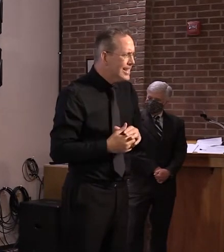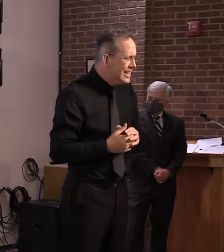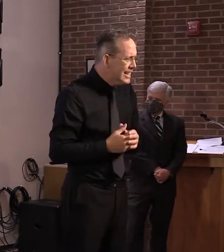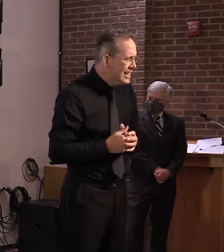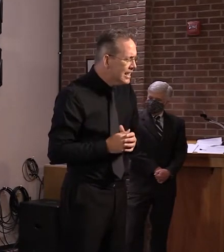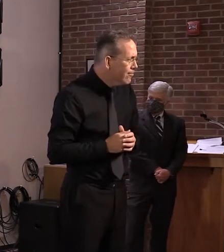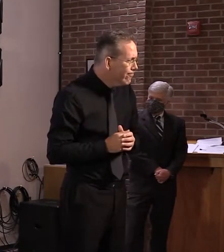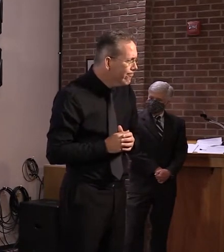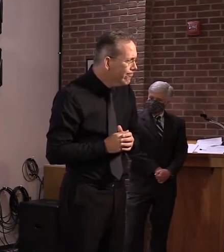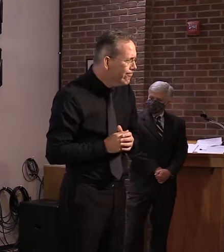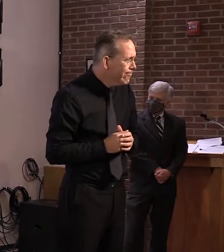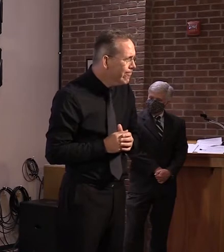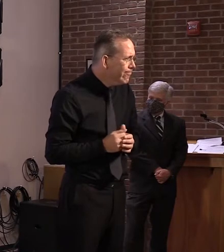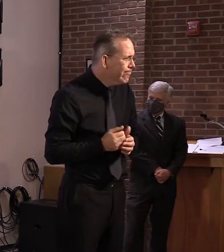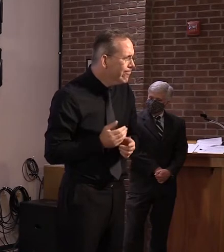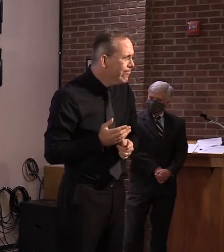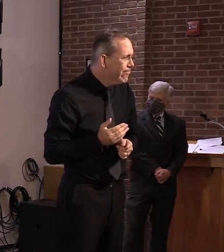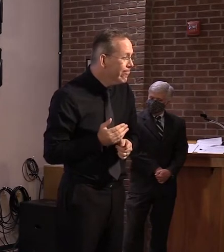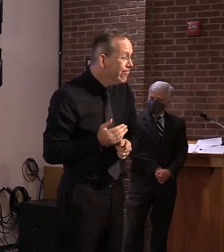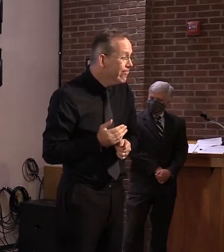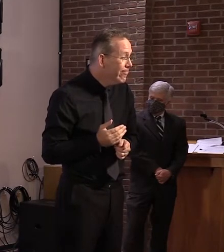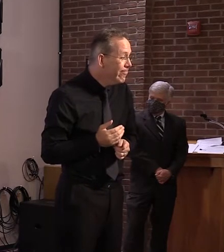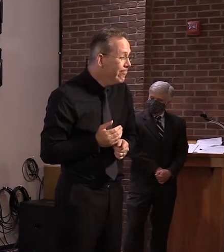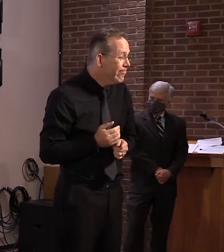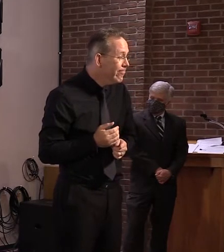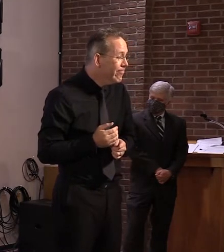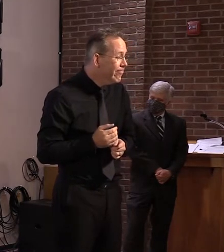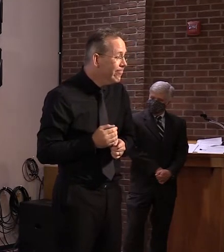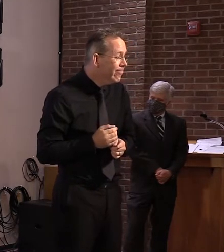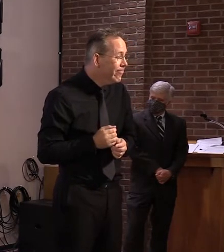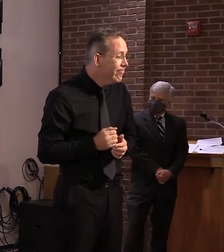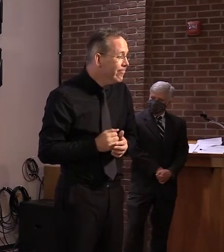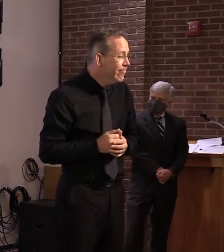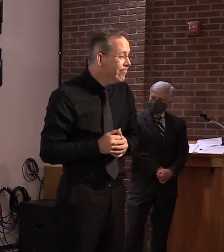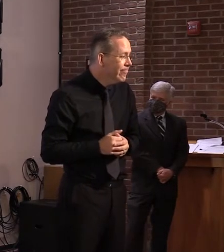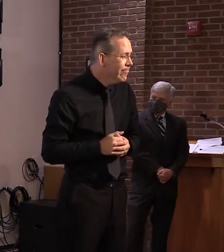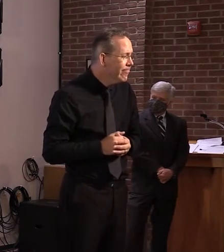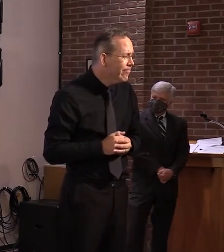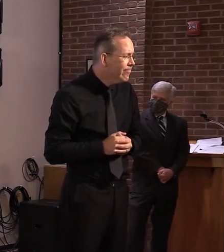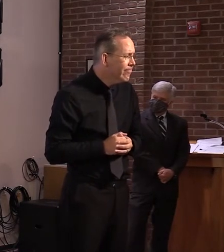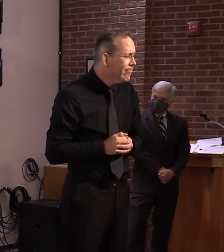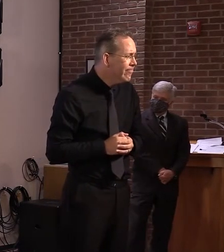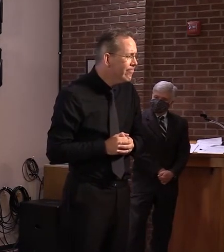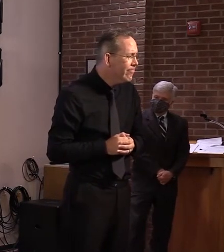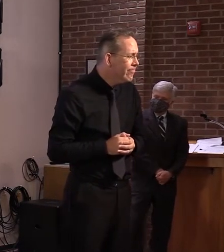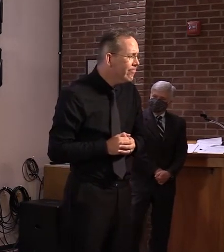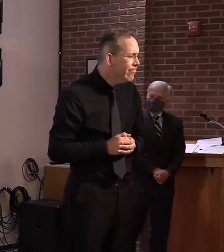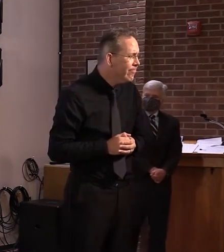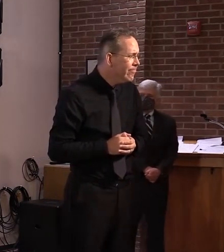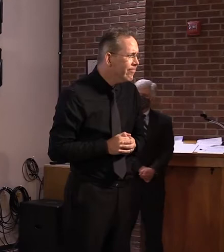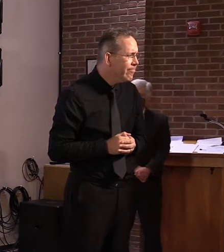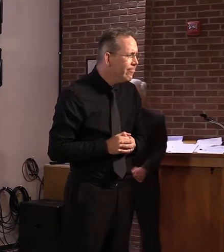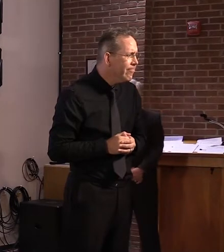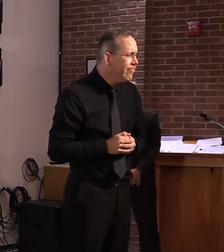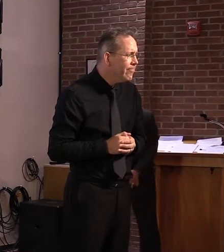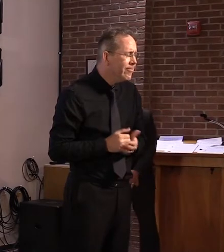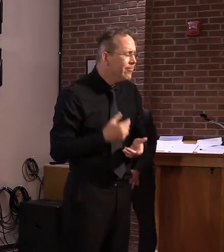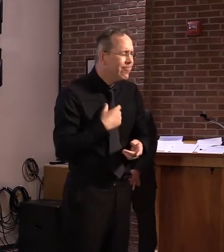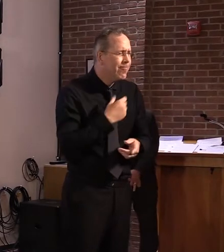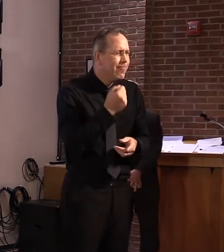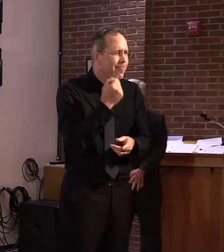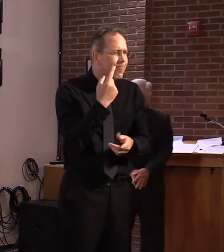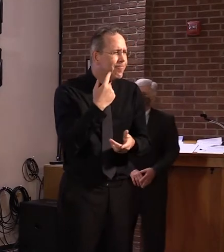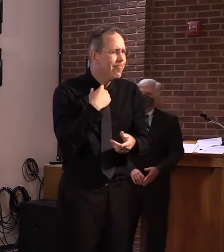COVID-19. Are they going sooner or later, or what's the latest timetable? Mike, I didn't get the first part of